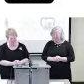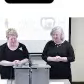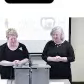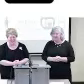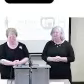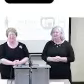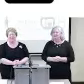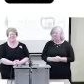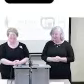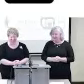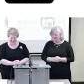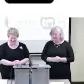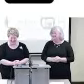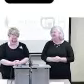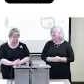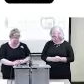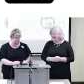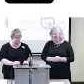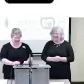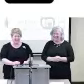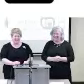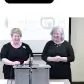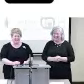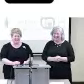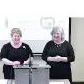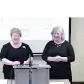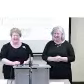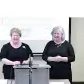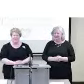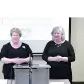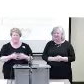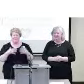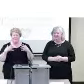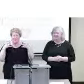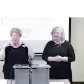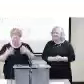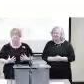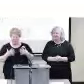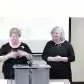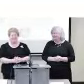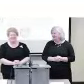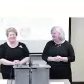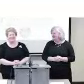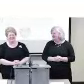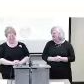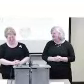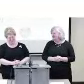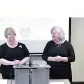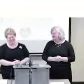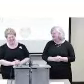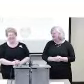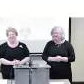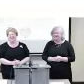sleep during the night the next idea we have for you the whole person is